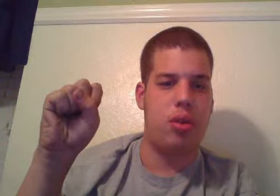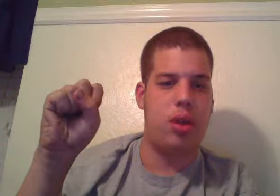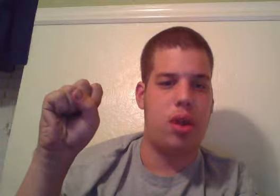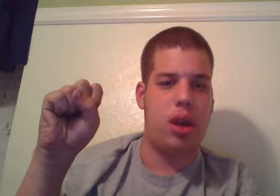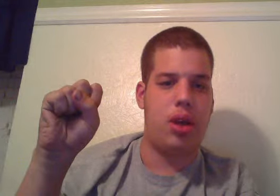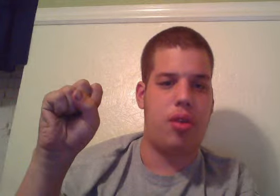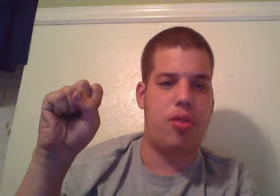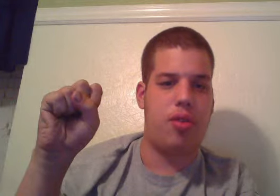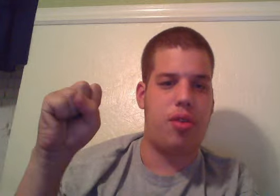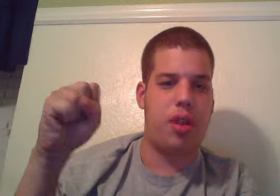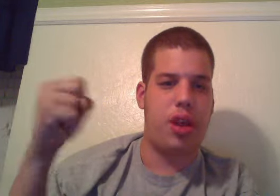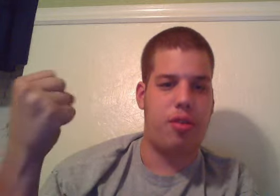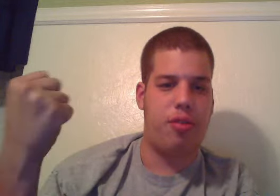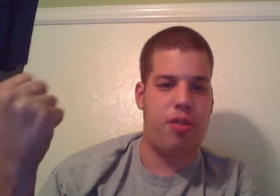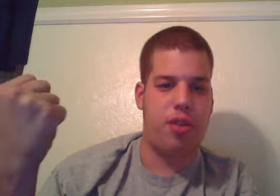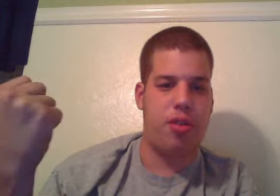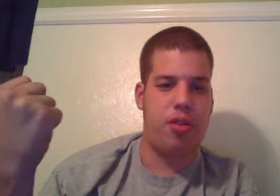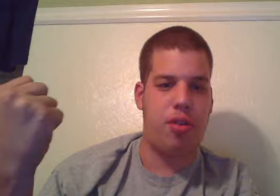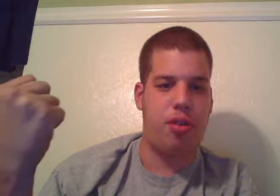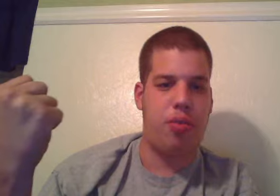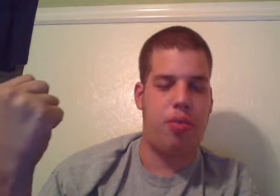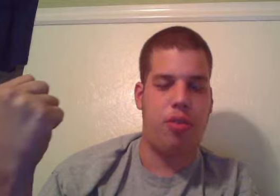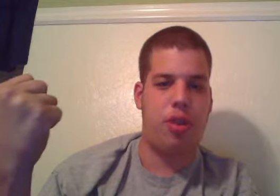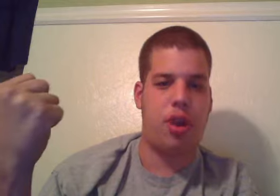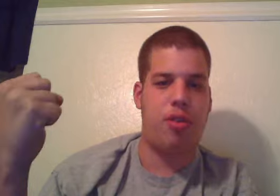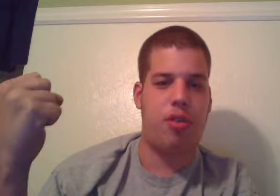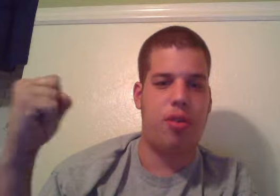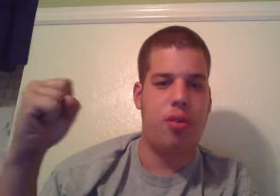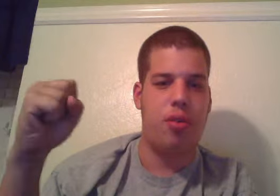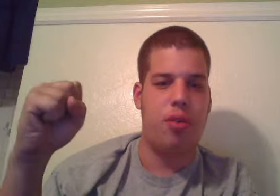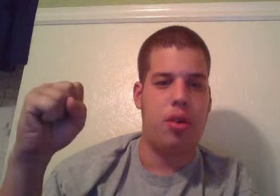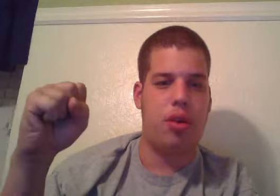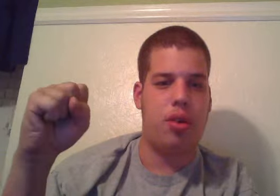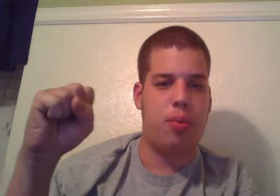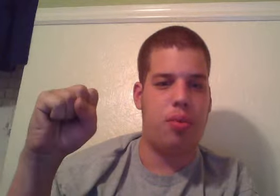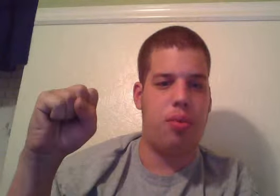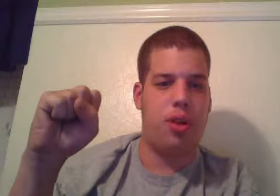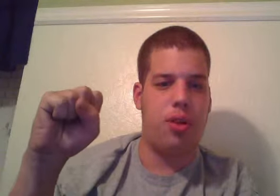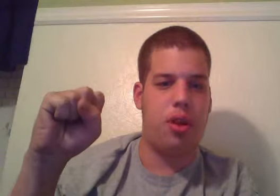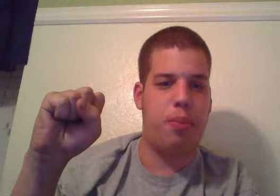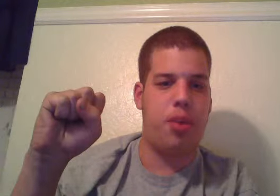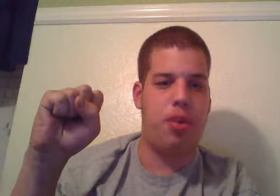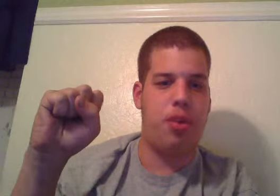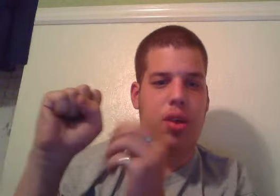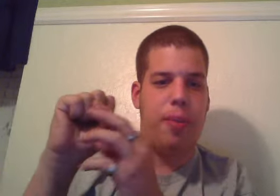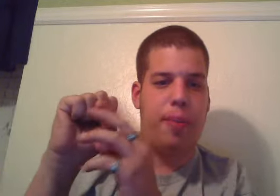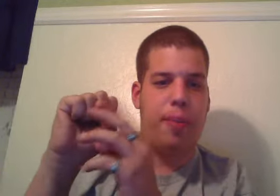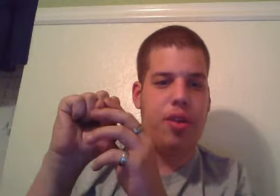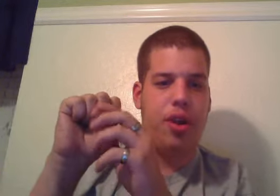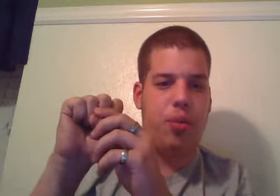S is just like a fist. Just like a fist. Except your thumb is bent inward.